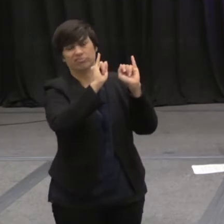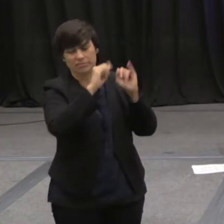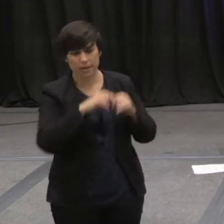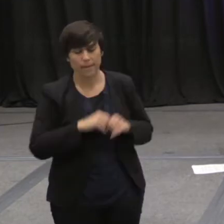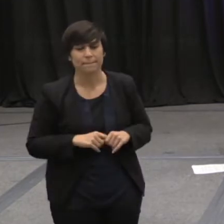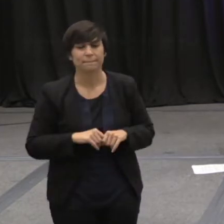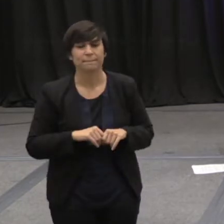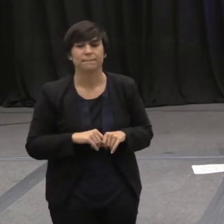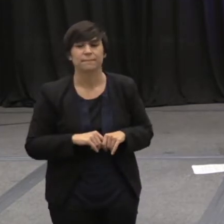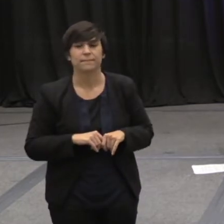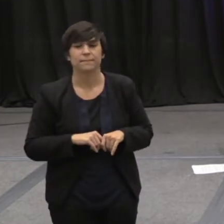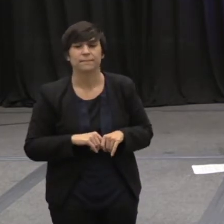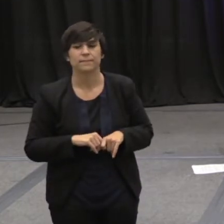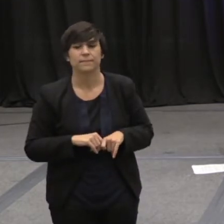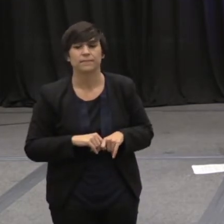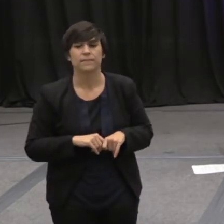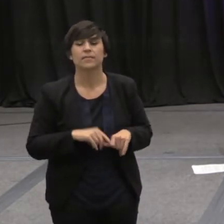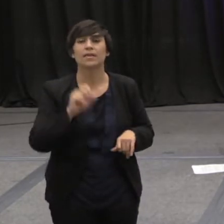yes,